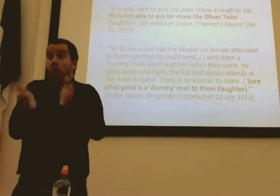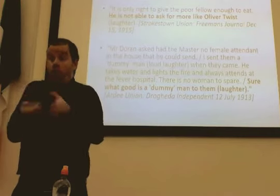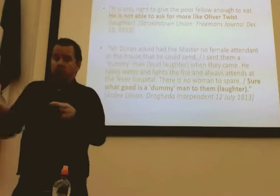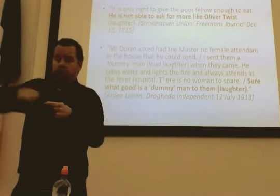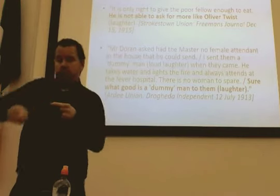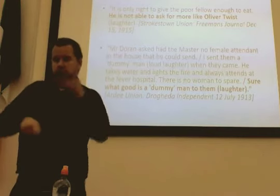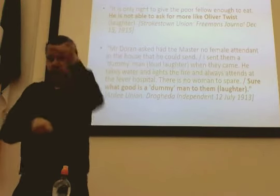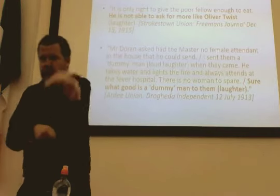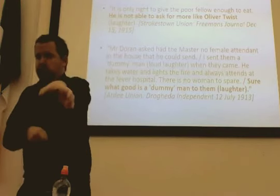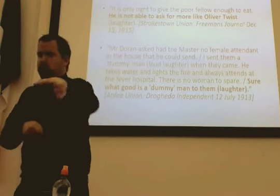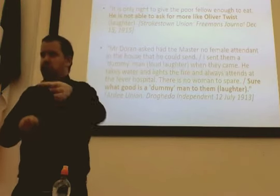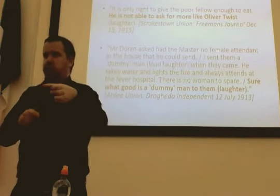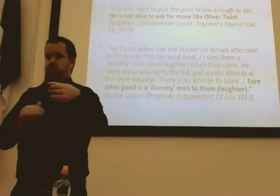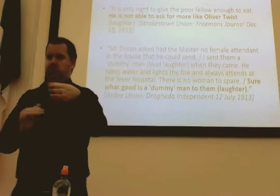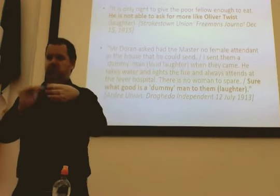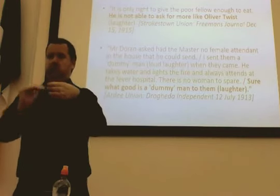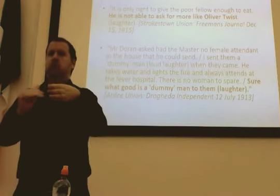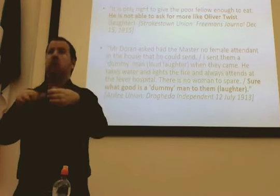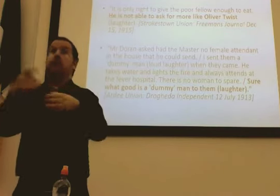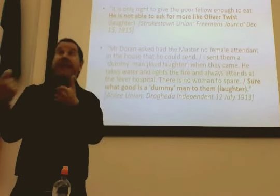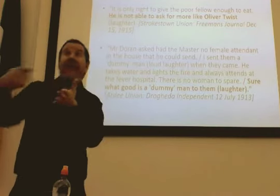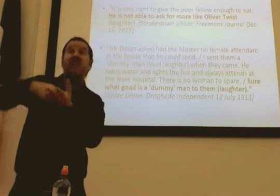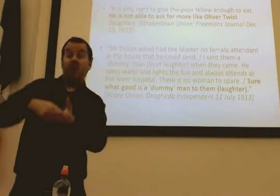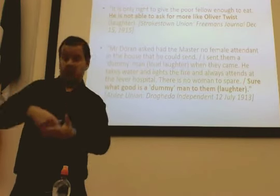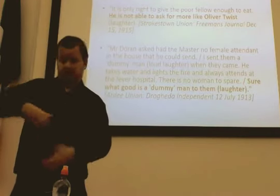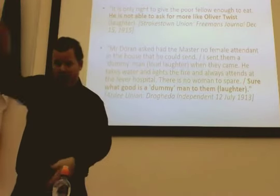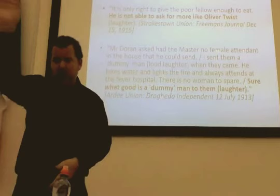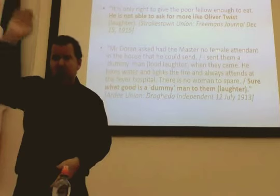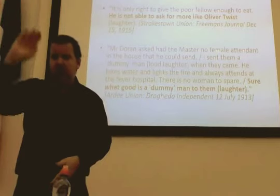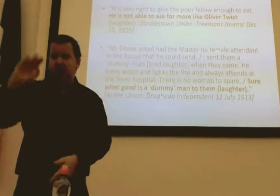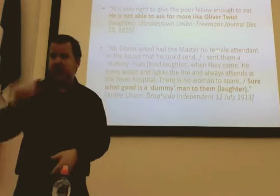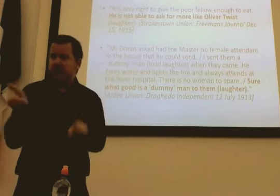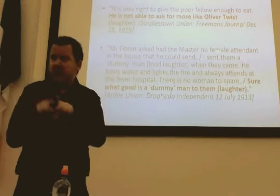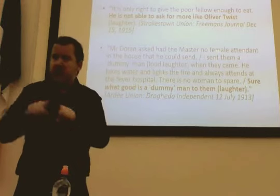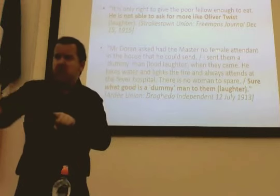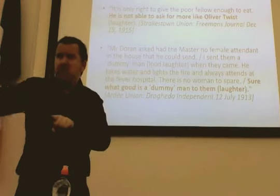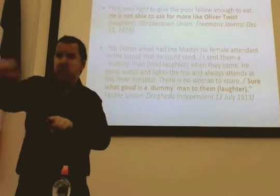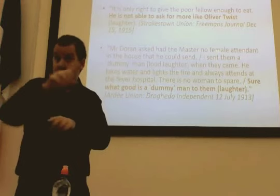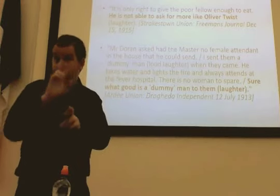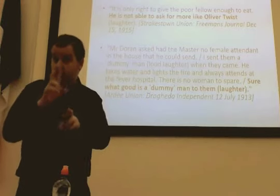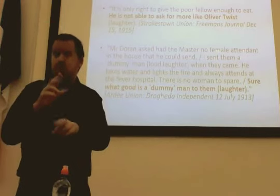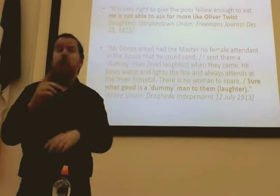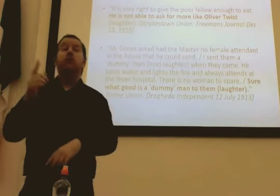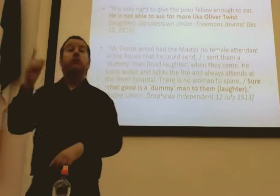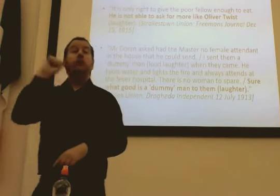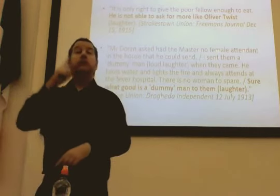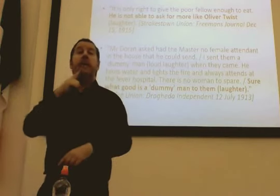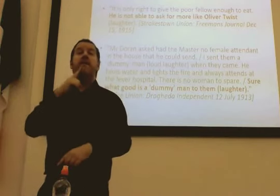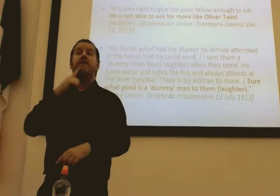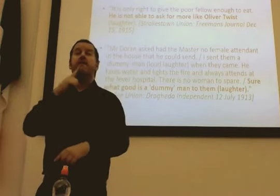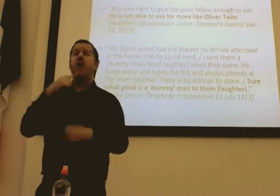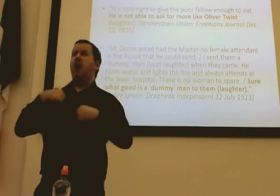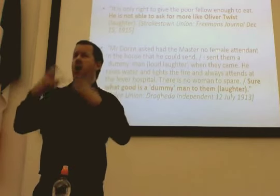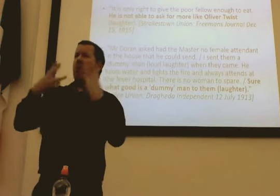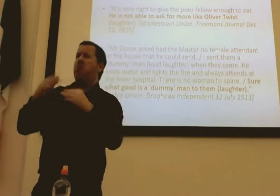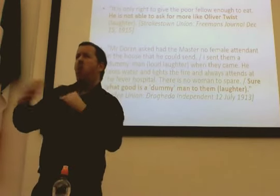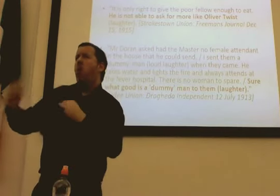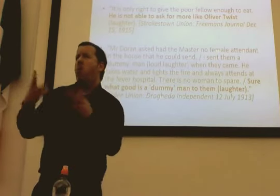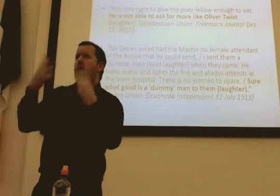And of course the portions at the time were fixed portions and they'd be quite small rations. And that would be your helping. But